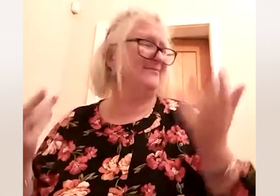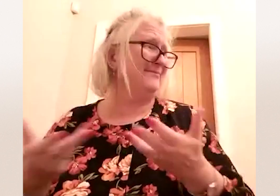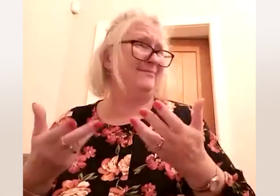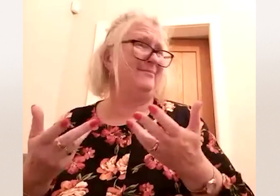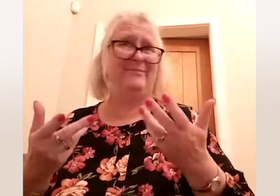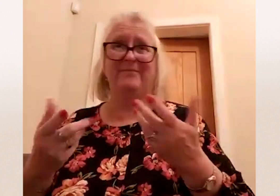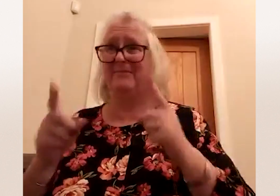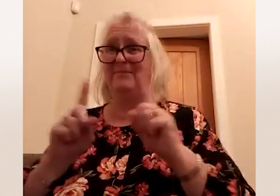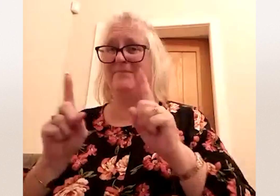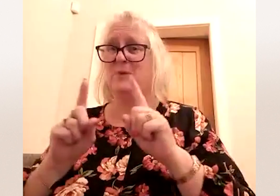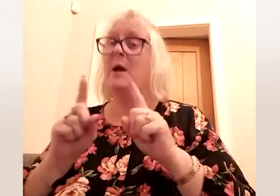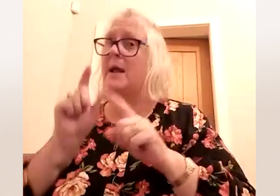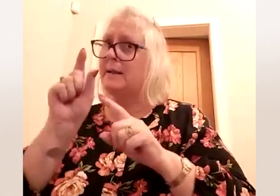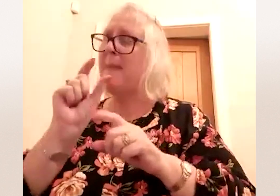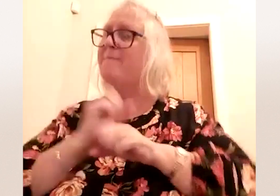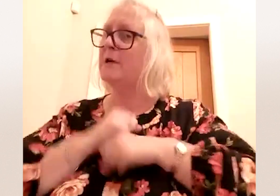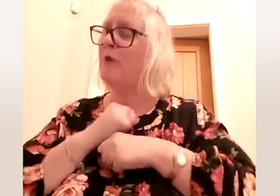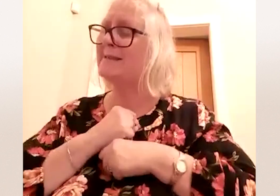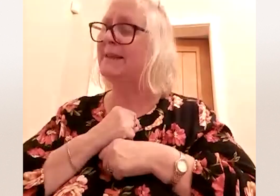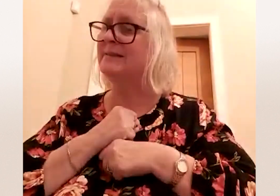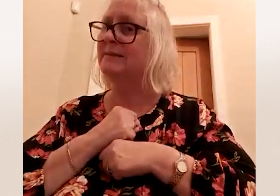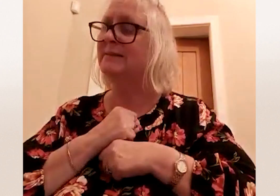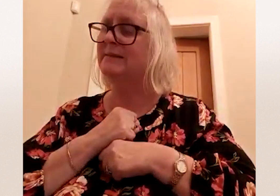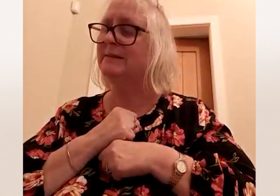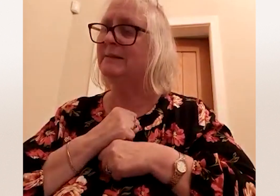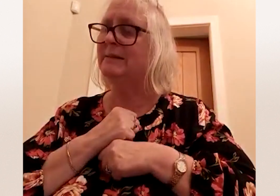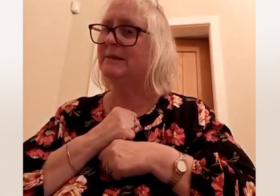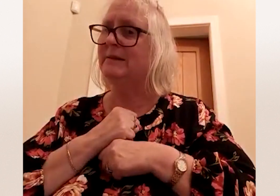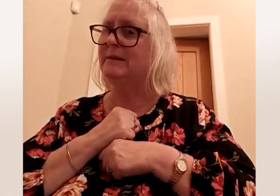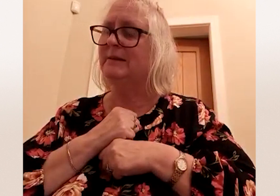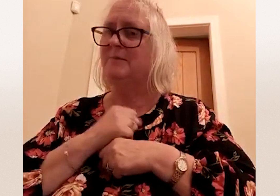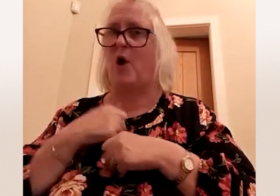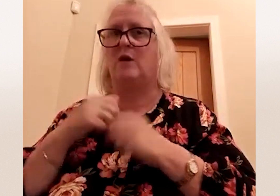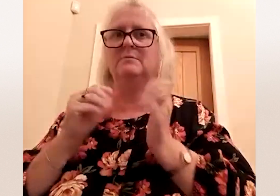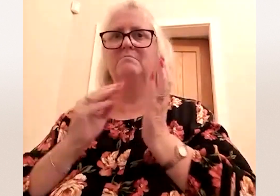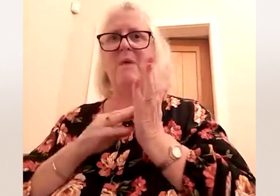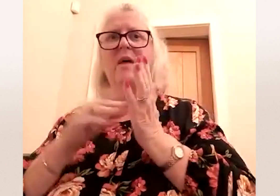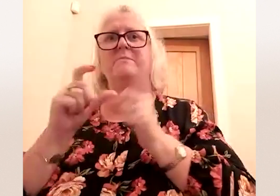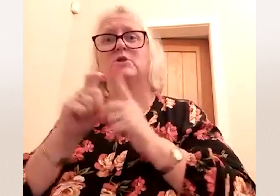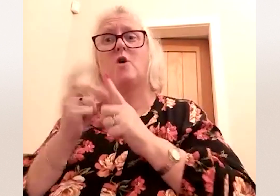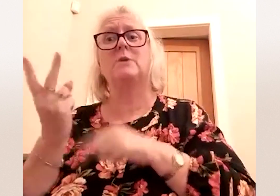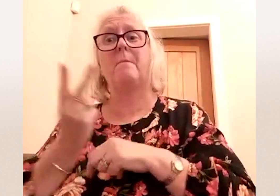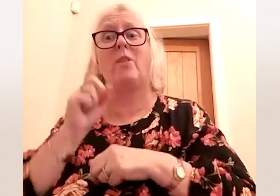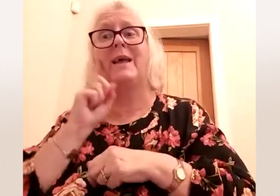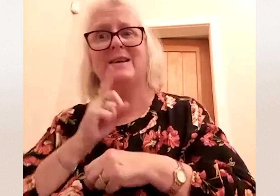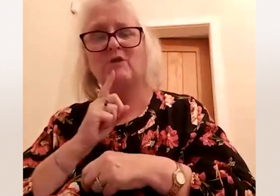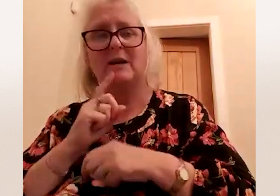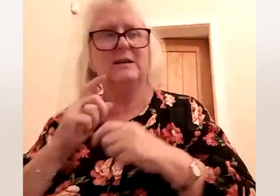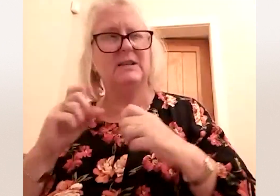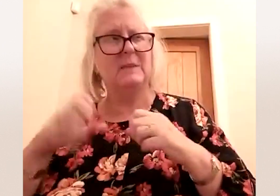and vulnerable, it meant she got different information. So there's a lot of frustration over not being able to access the information, because both my mother